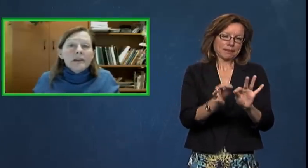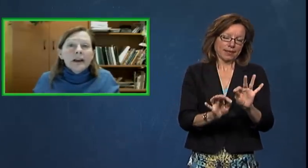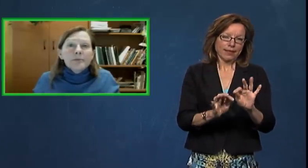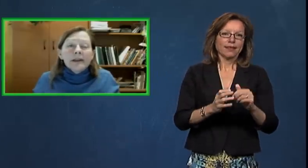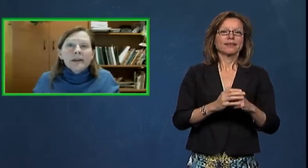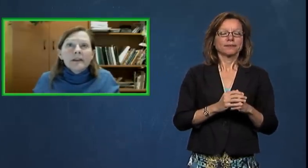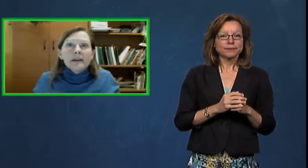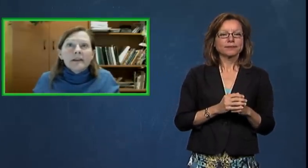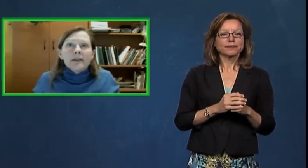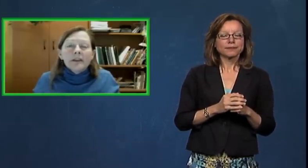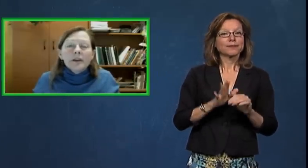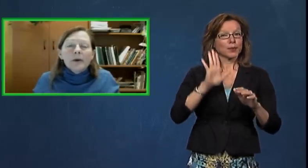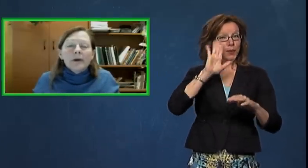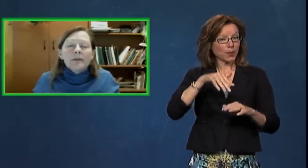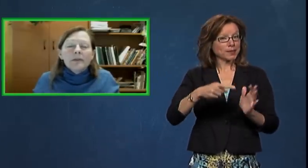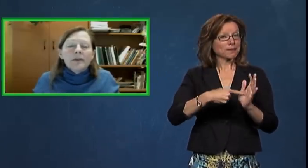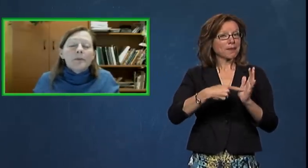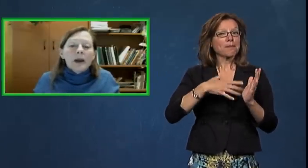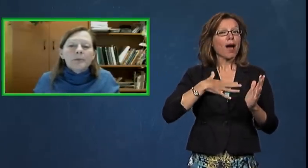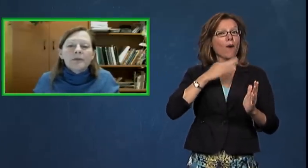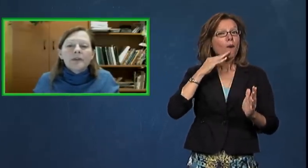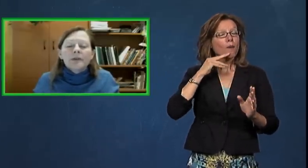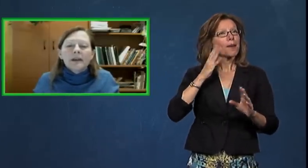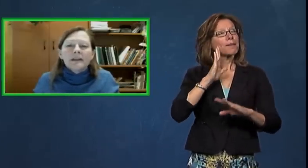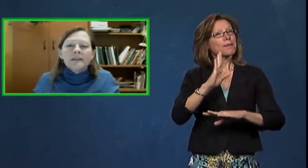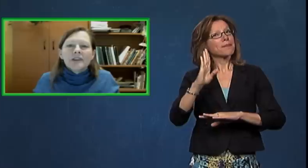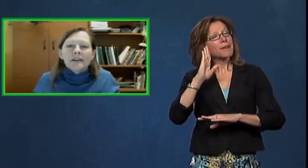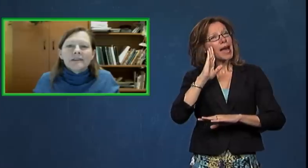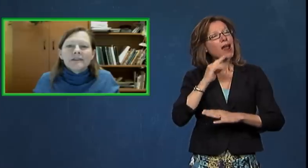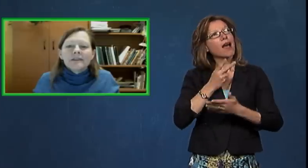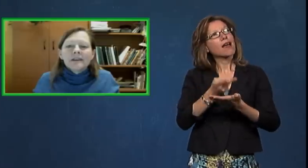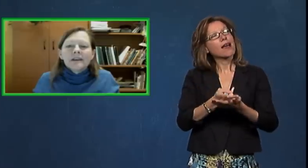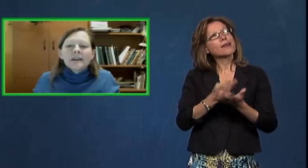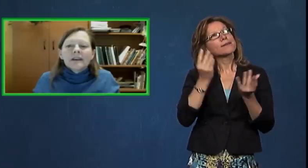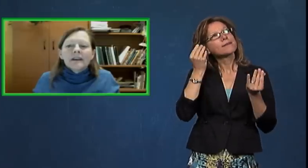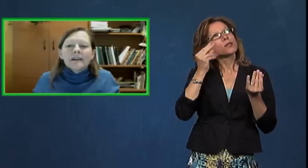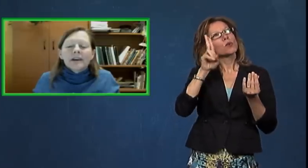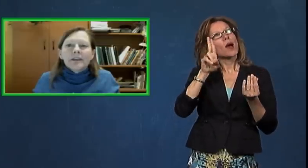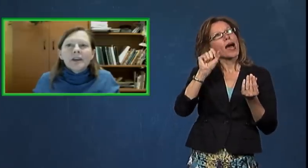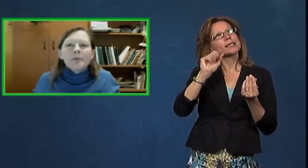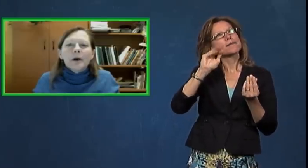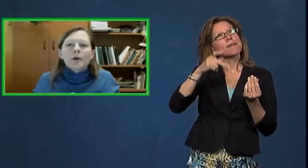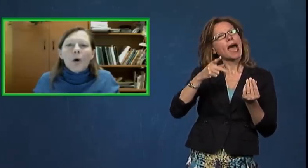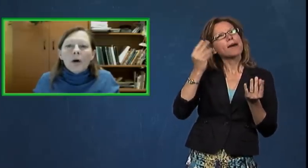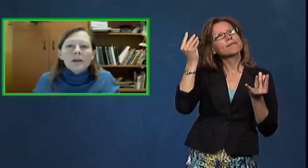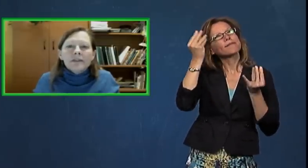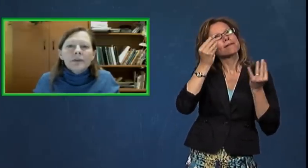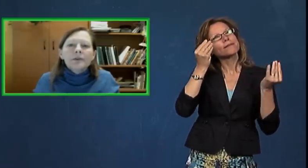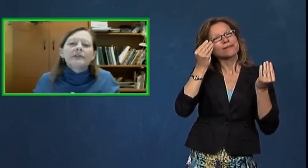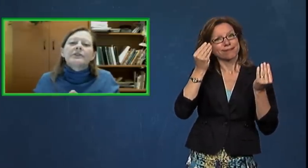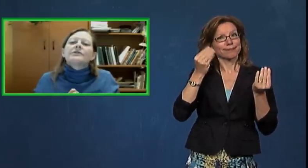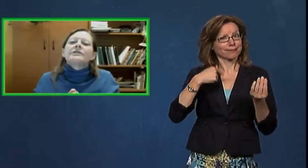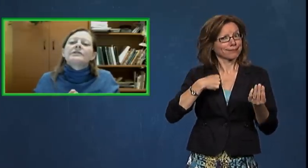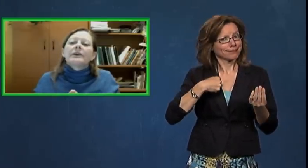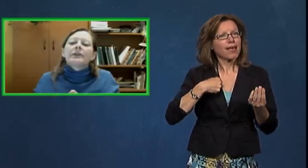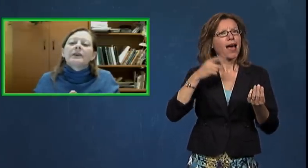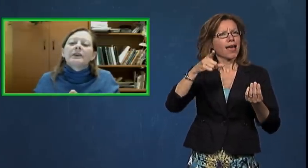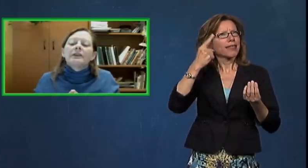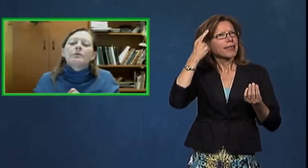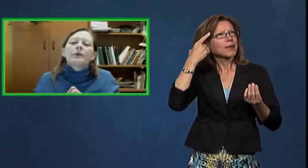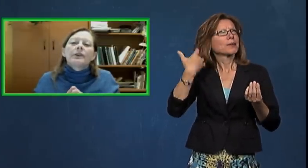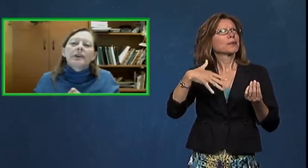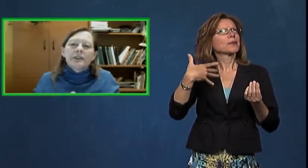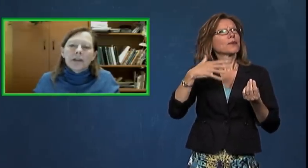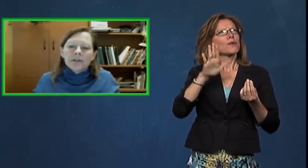Sometimes I lie in bed at night and I think about the map of the United States. And I think about all of the universities out